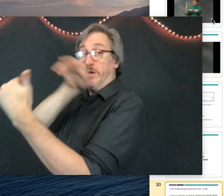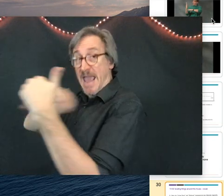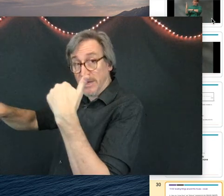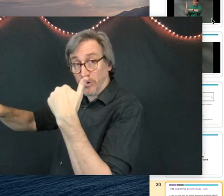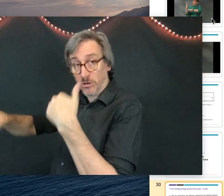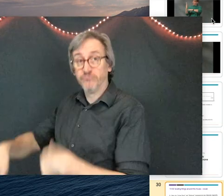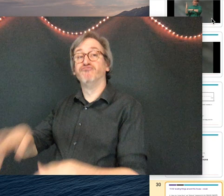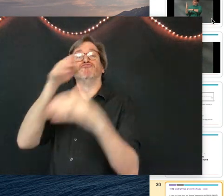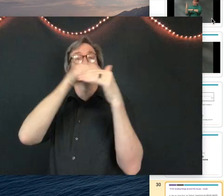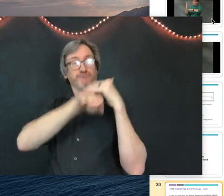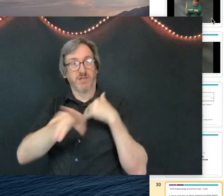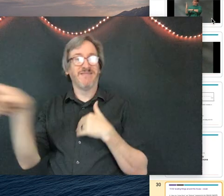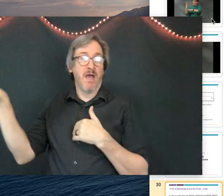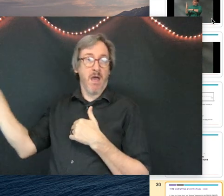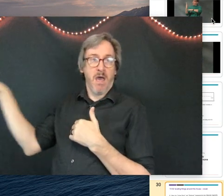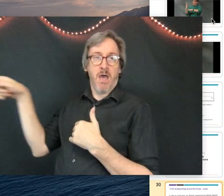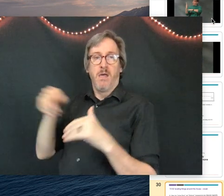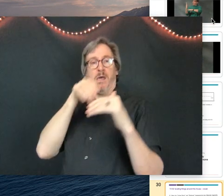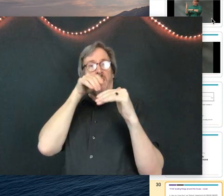And then you can enter.